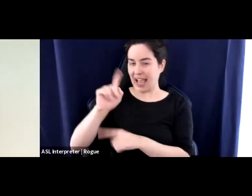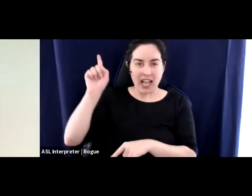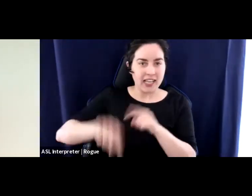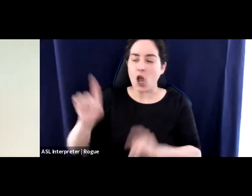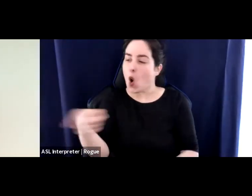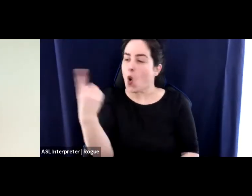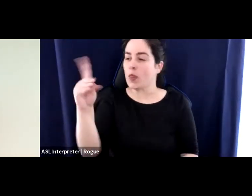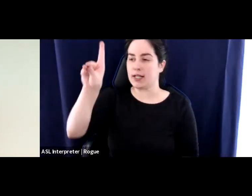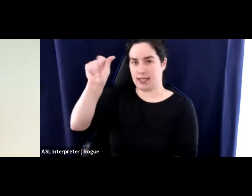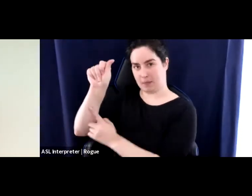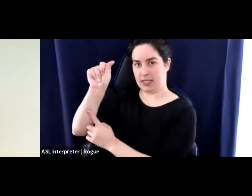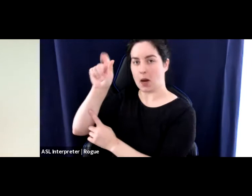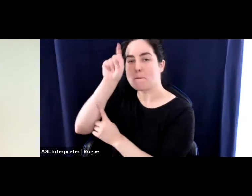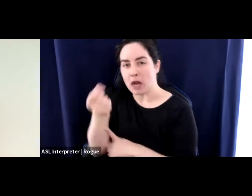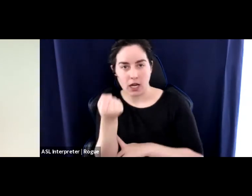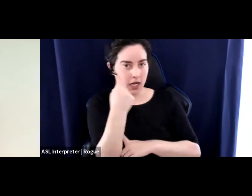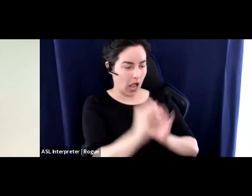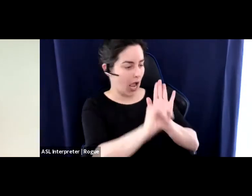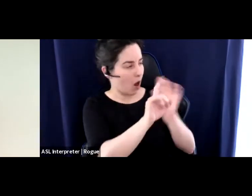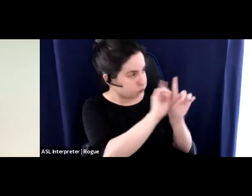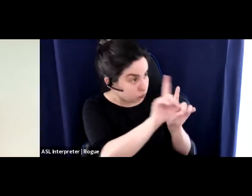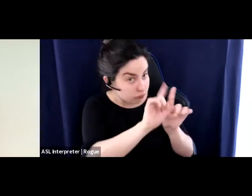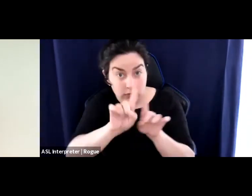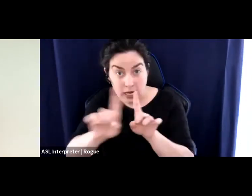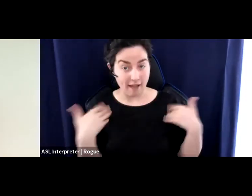as a barrier. I'd